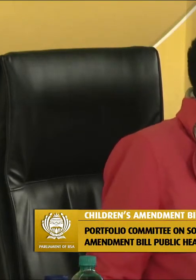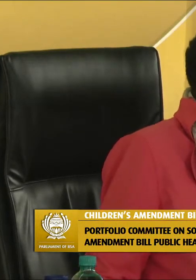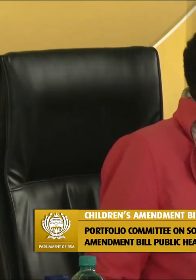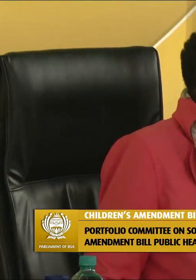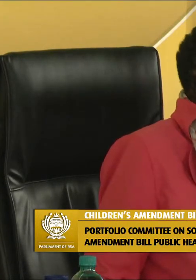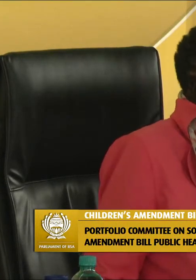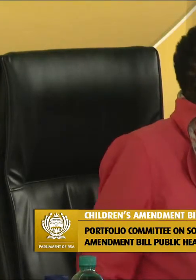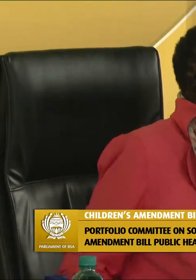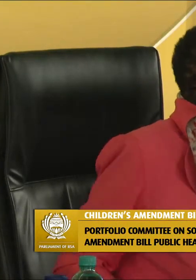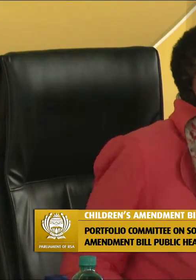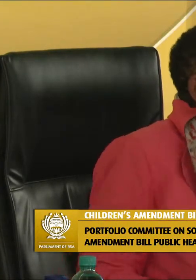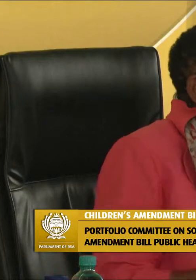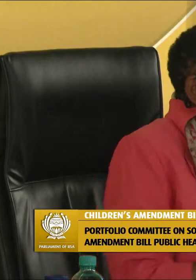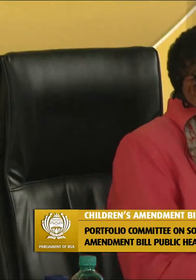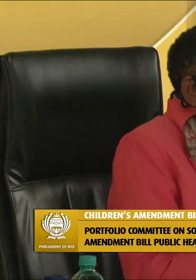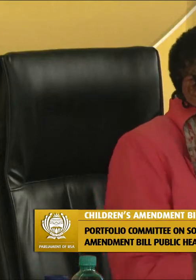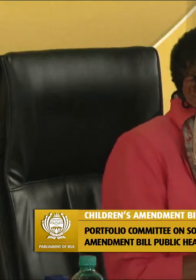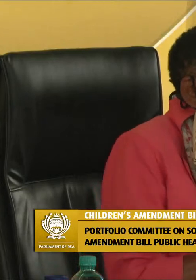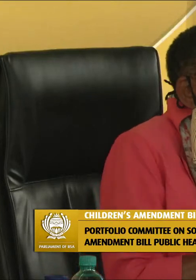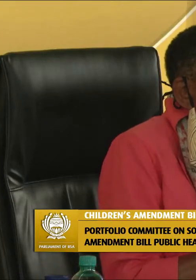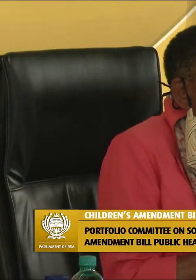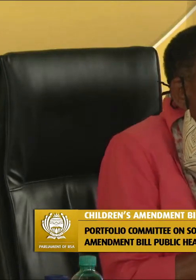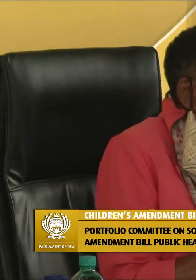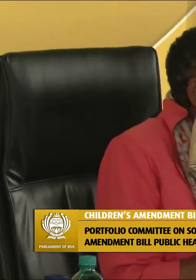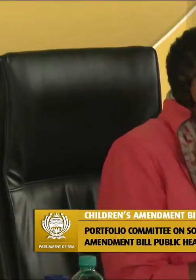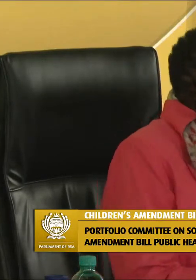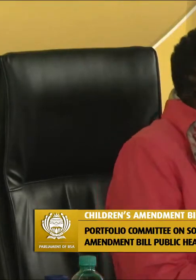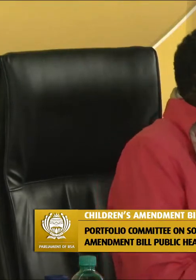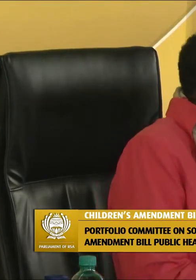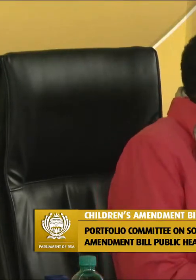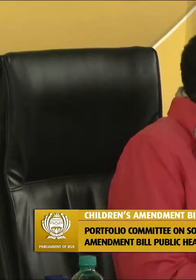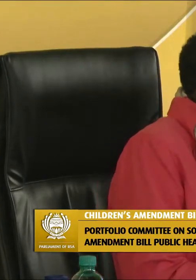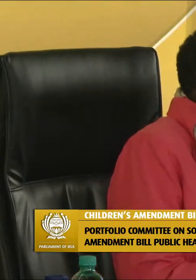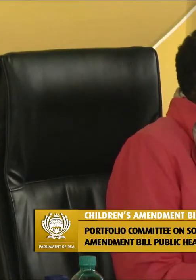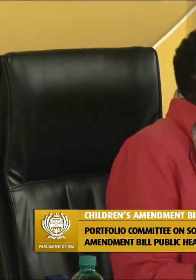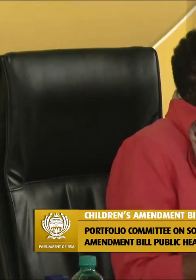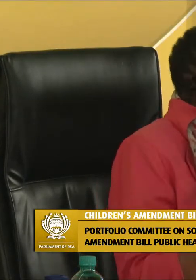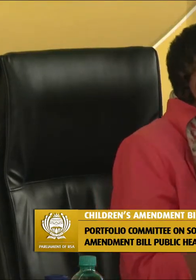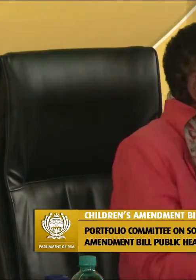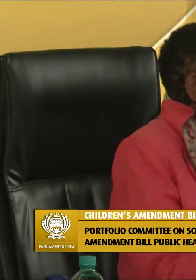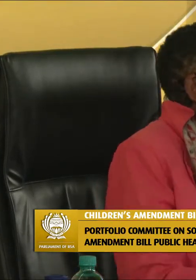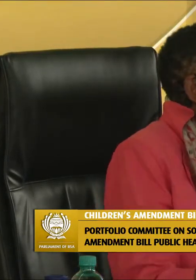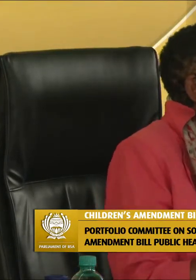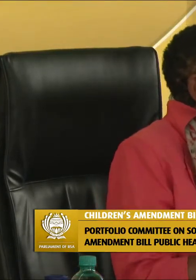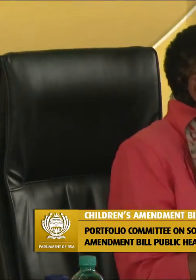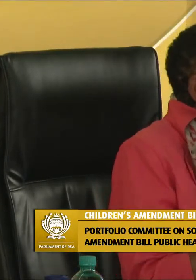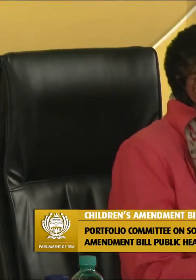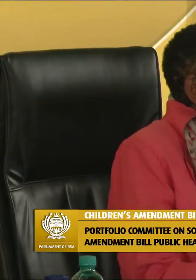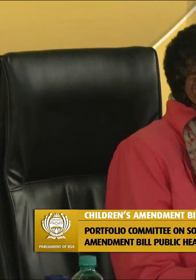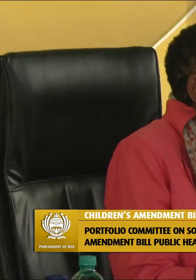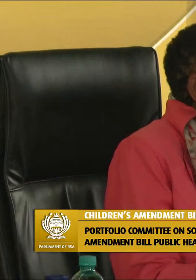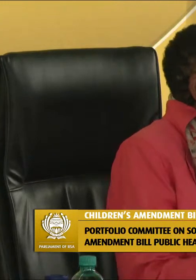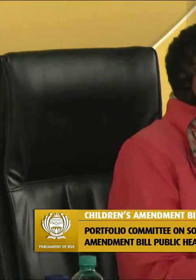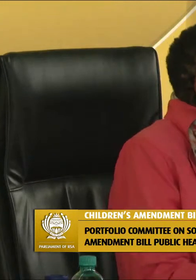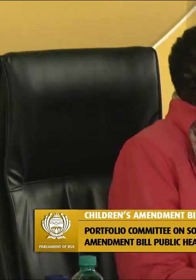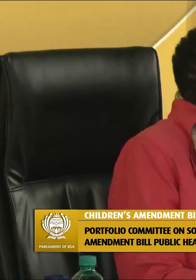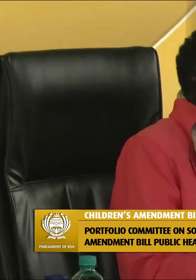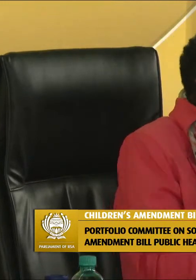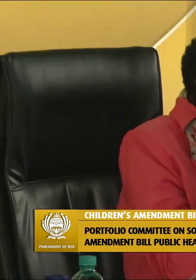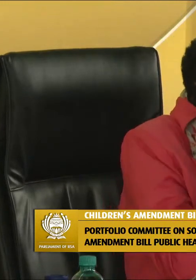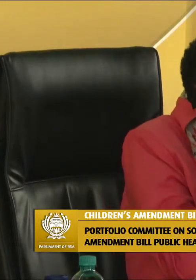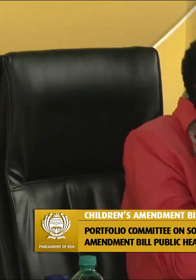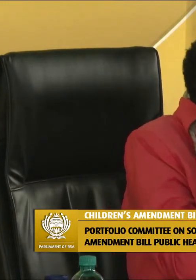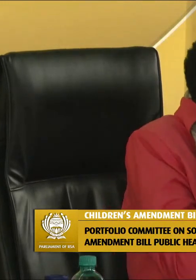Uchairperson sachilo athi nina labo niphethe ama-document ningakwazanga ukukhuluma izinto zenu